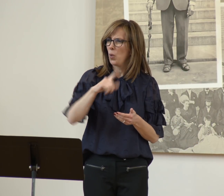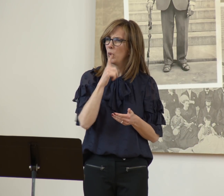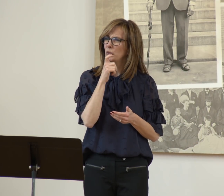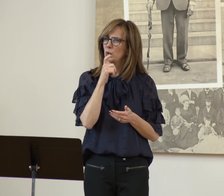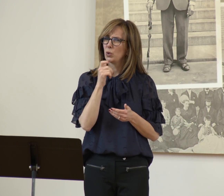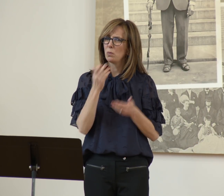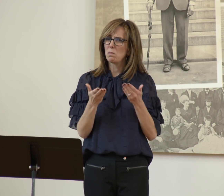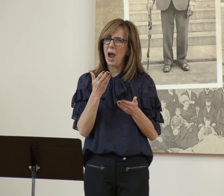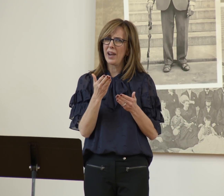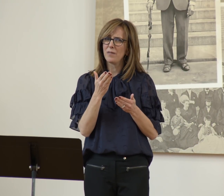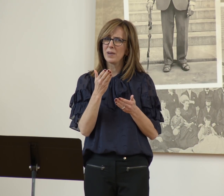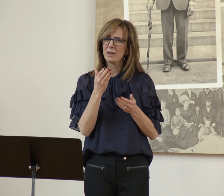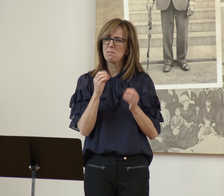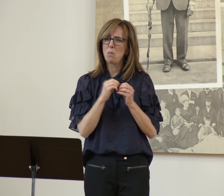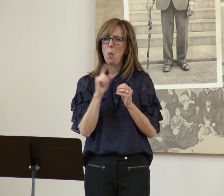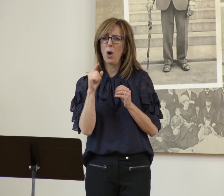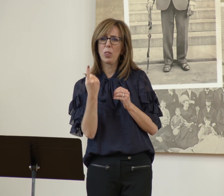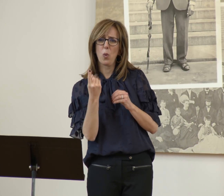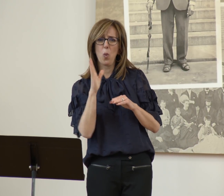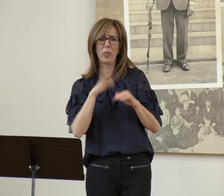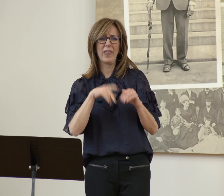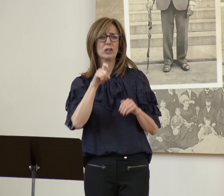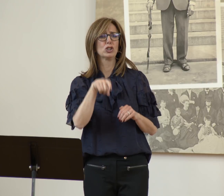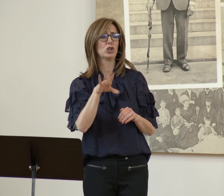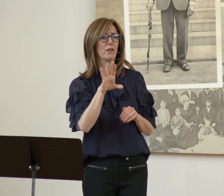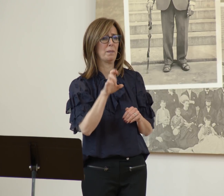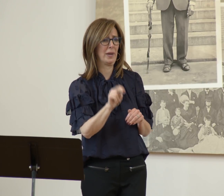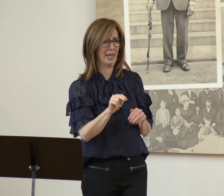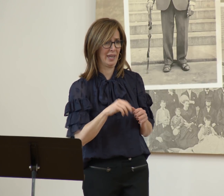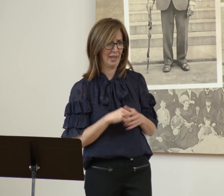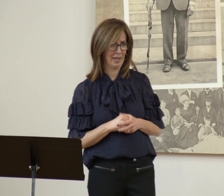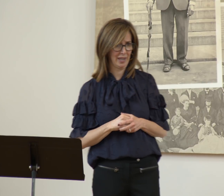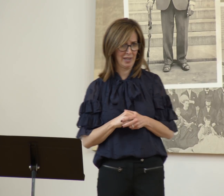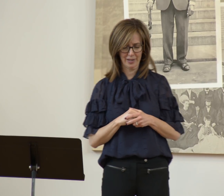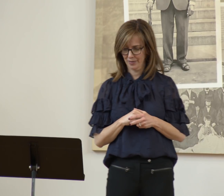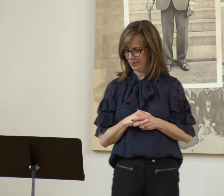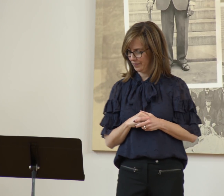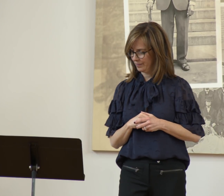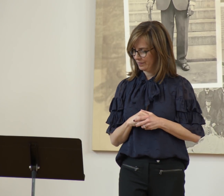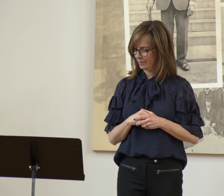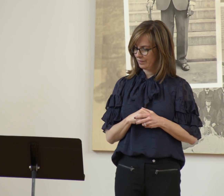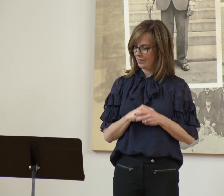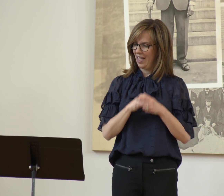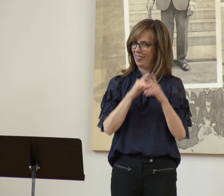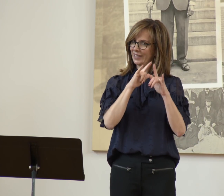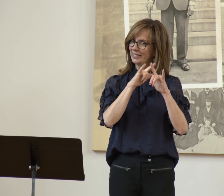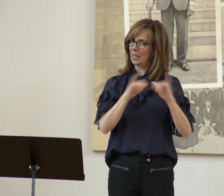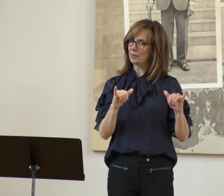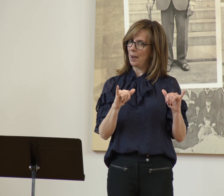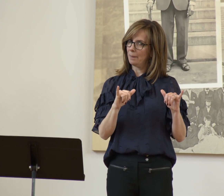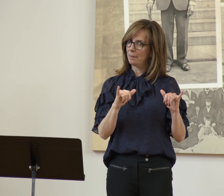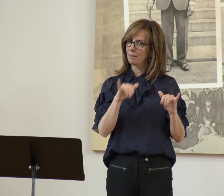when they would arrive, or maybe someone that he noticed that was more alone than they should have